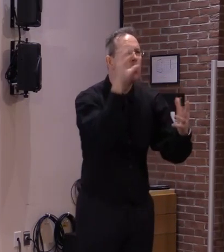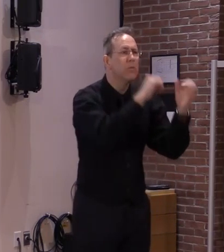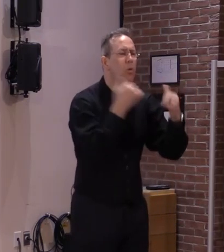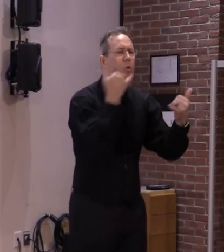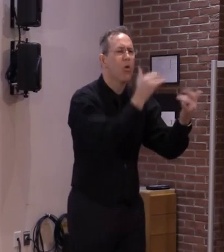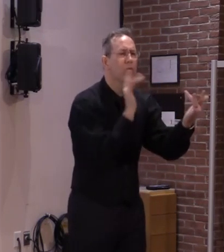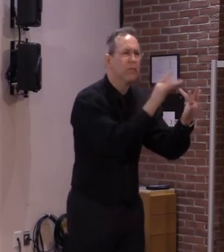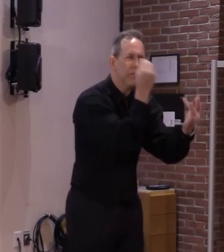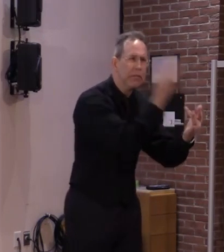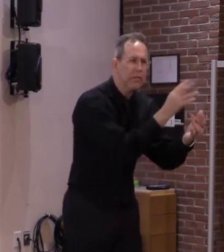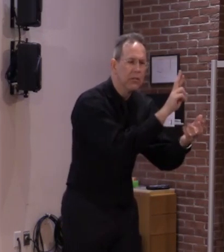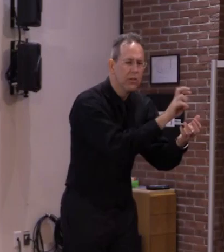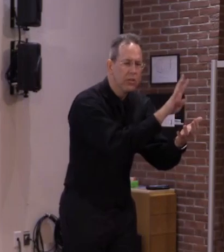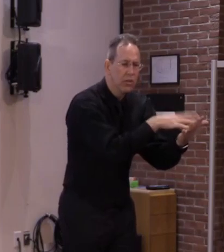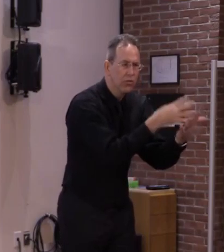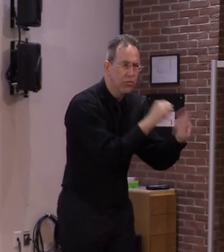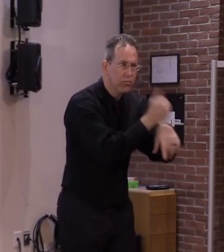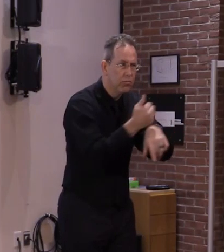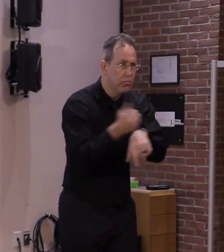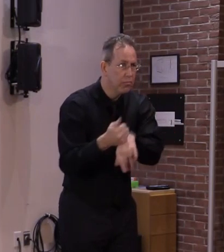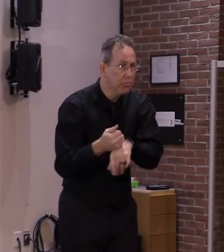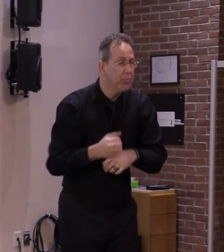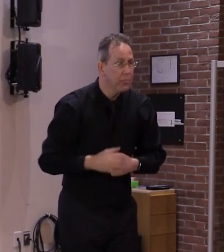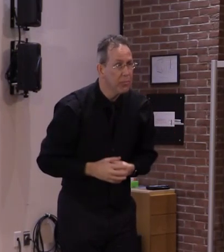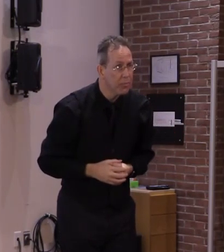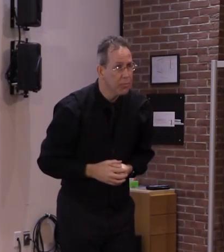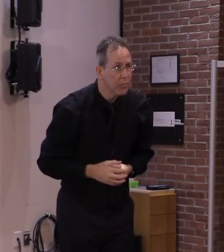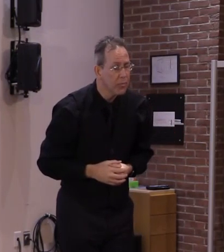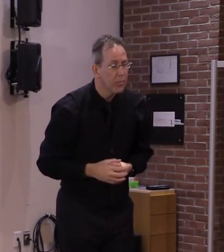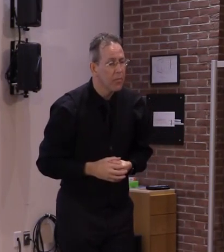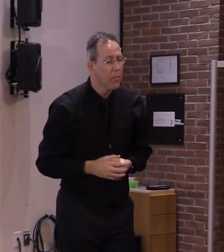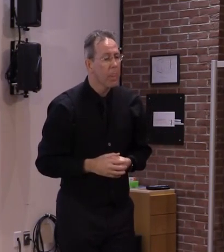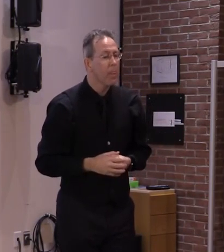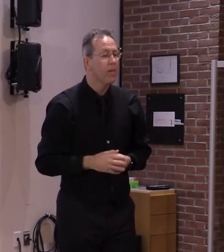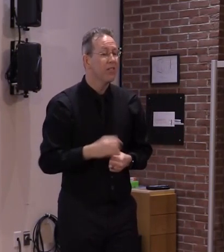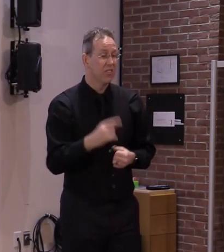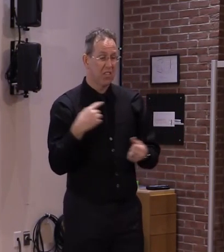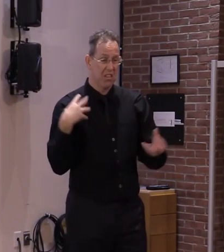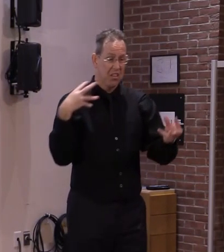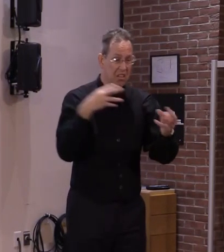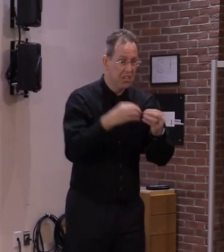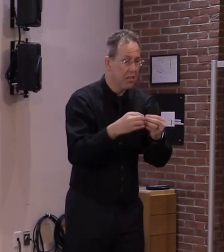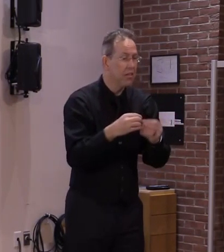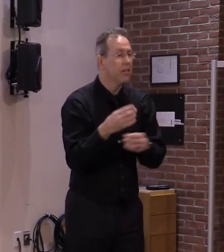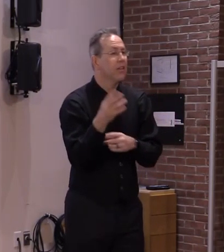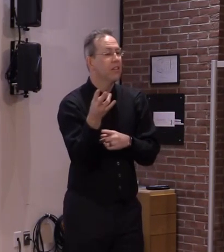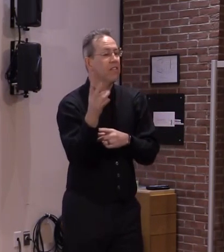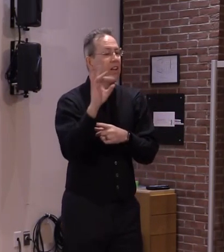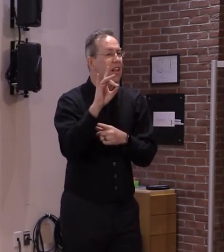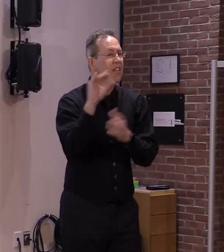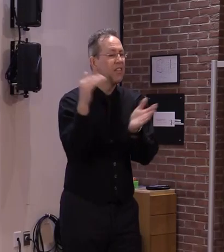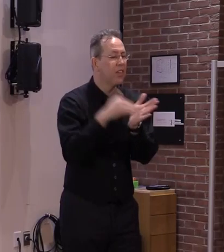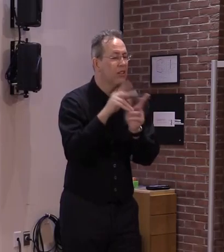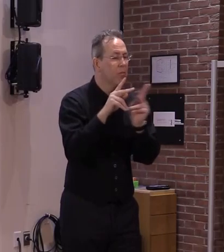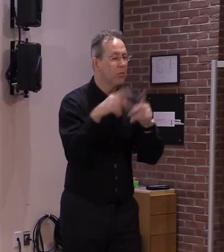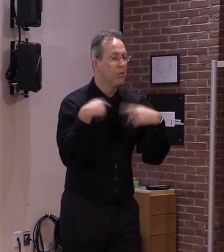today, 78,200 eligible Vermonters have been vaccinated against